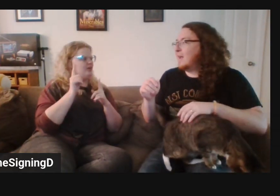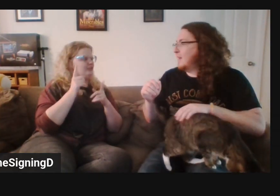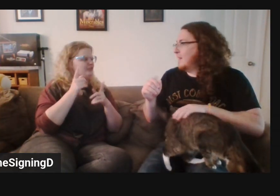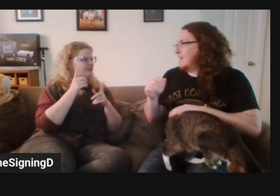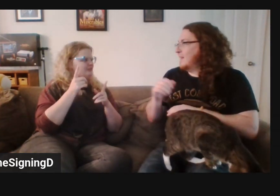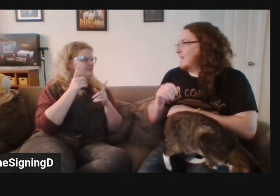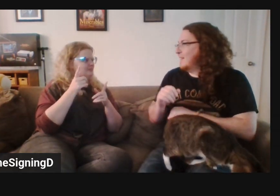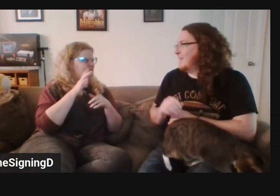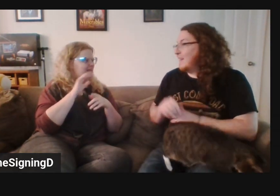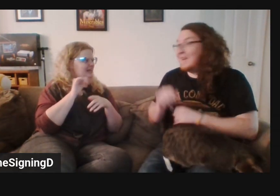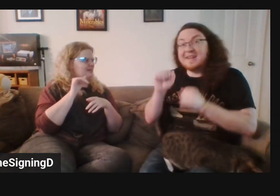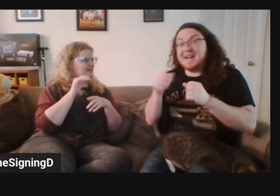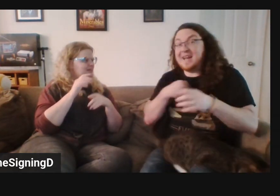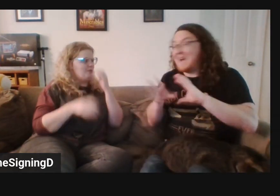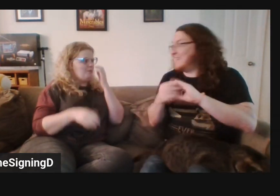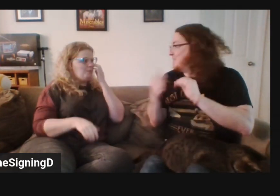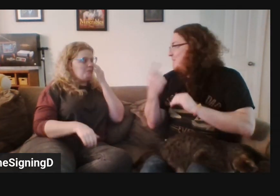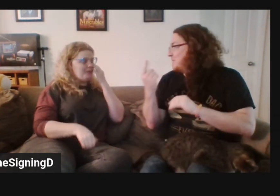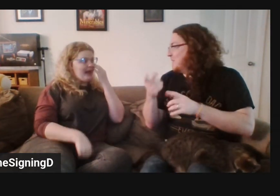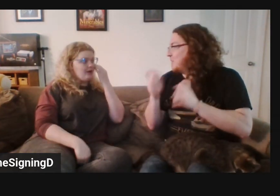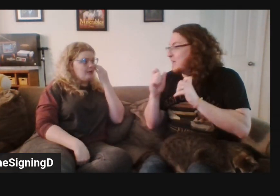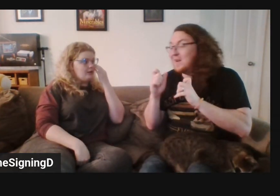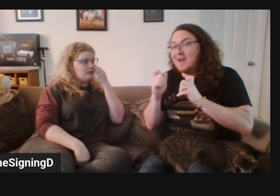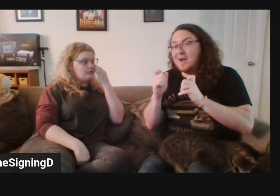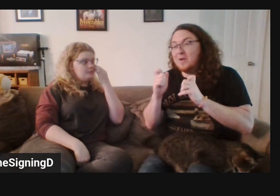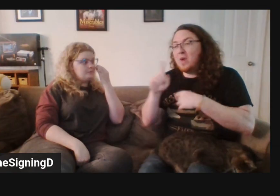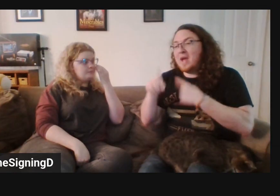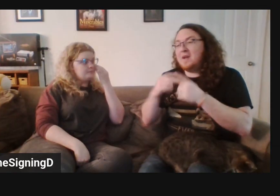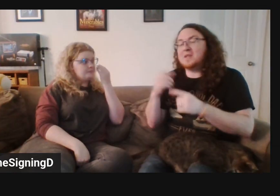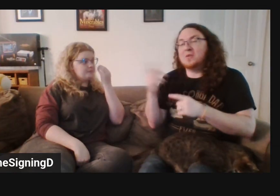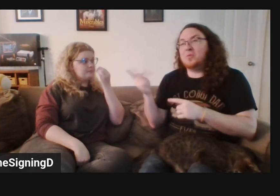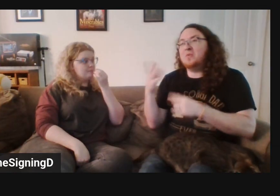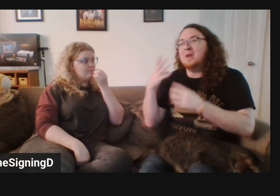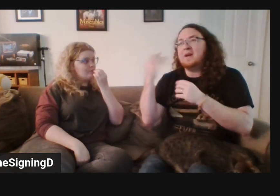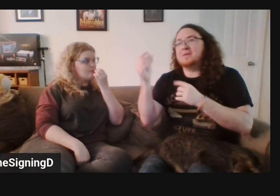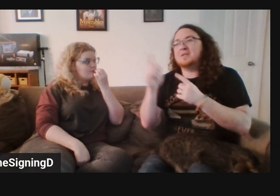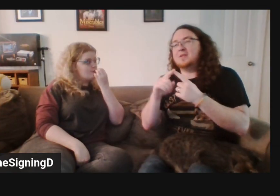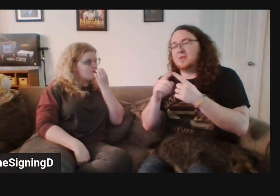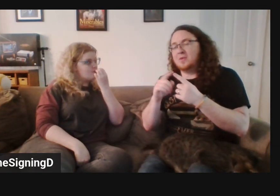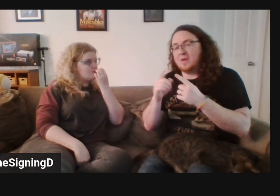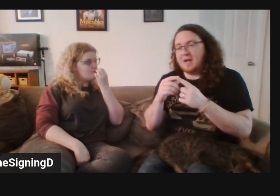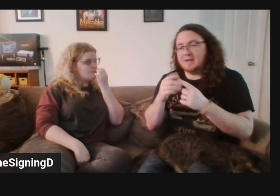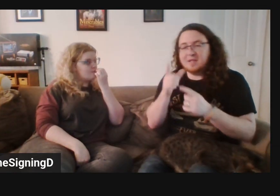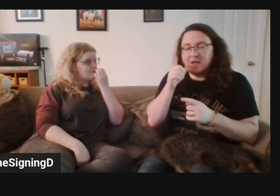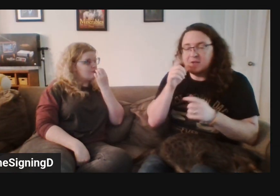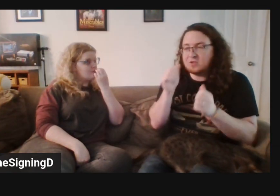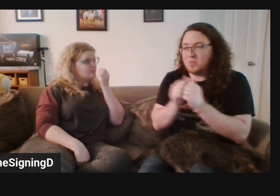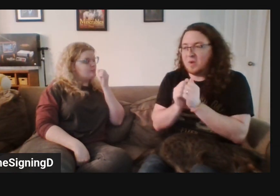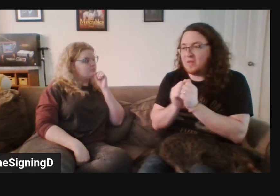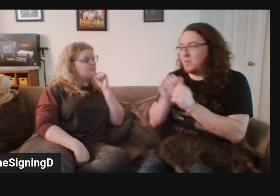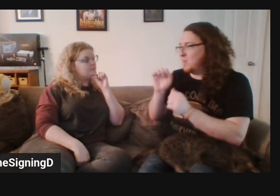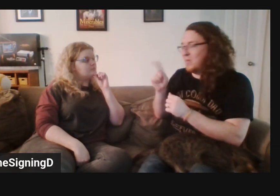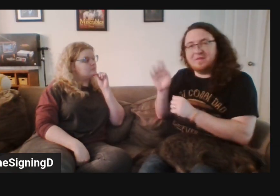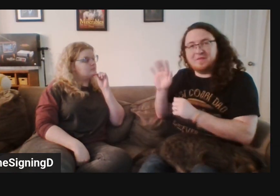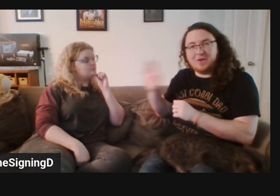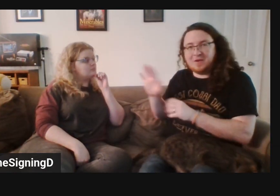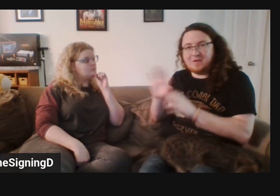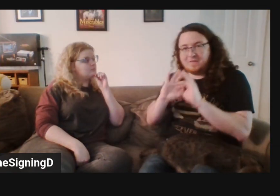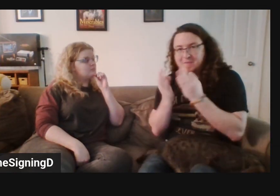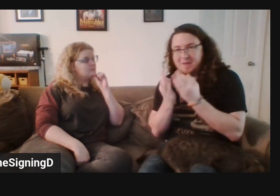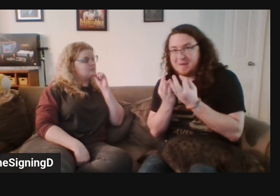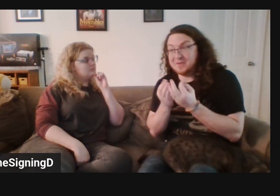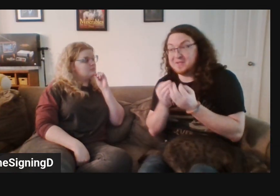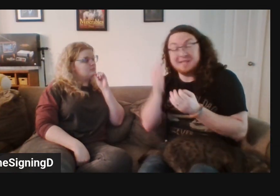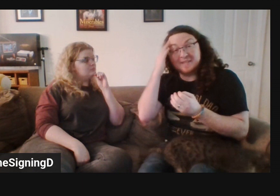limitations where you. Can I add something real quick? So we went out to lunch with one of